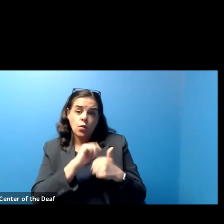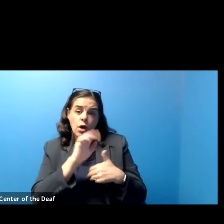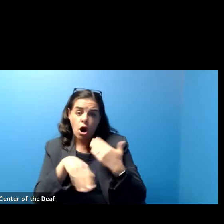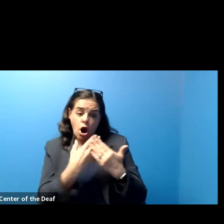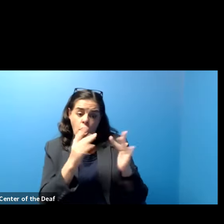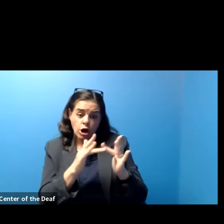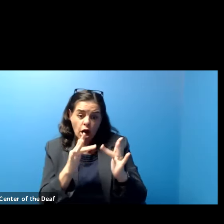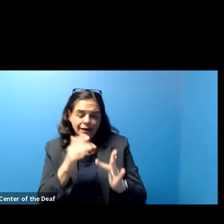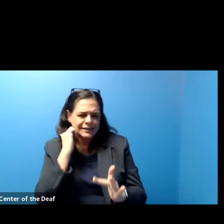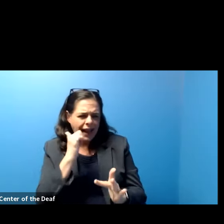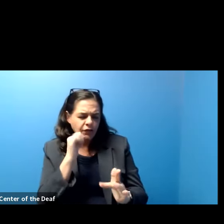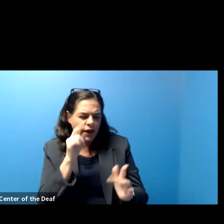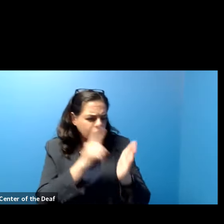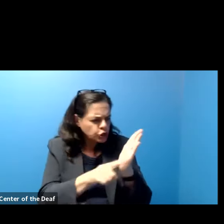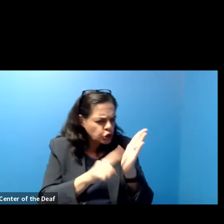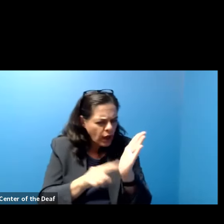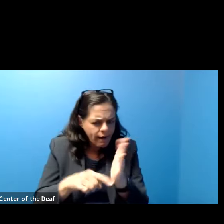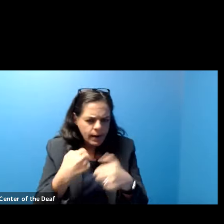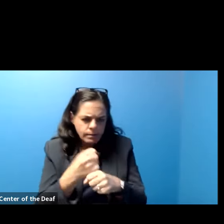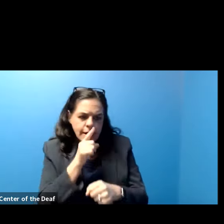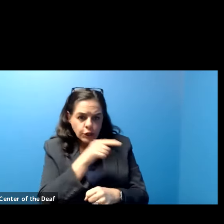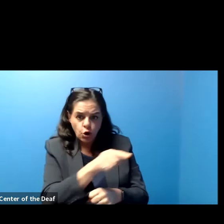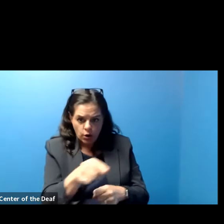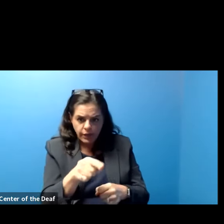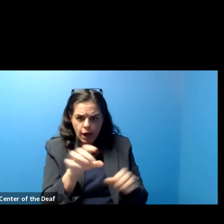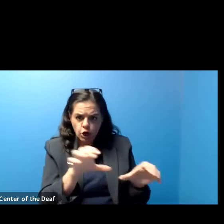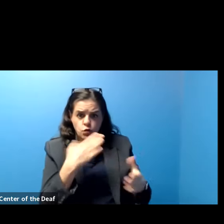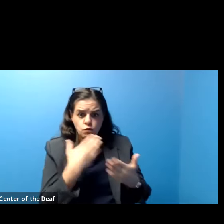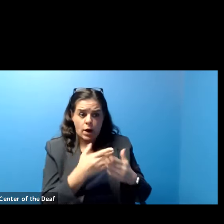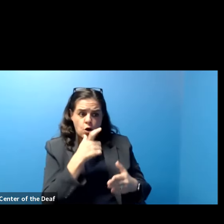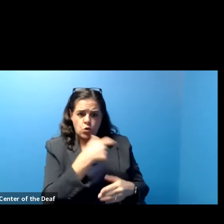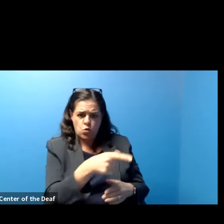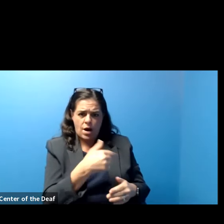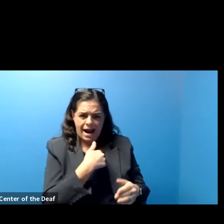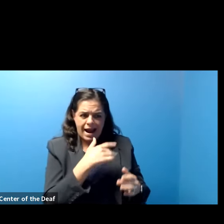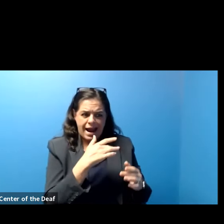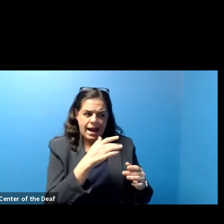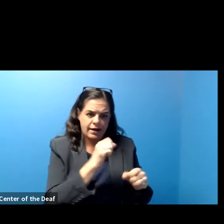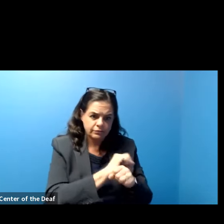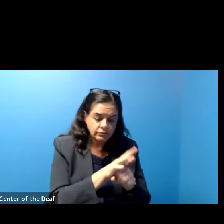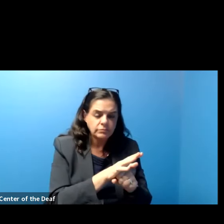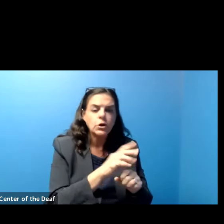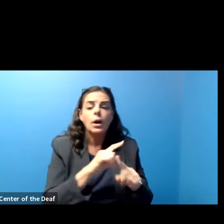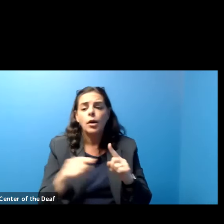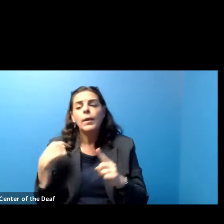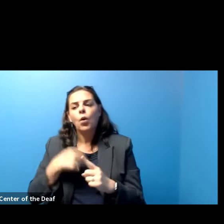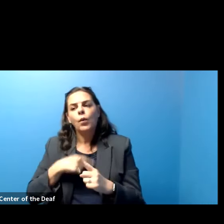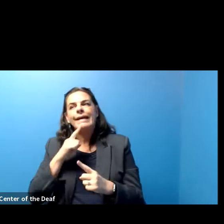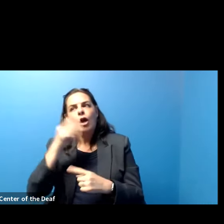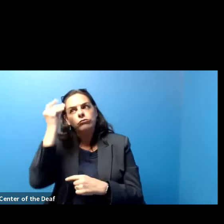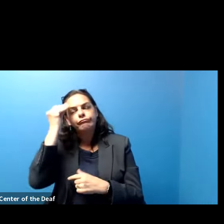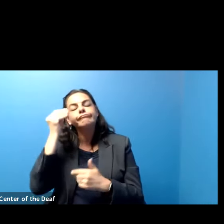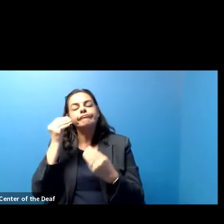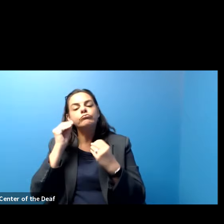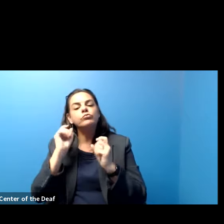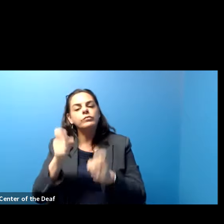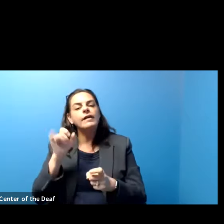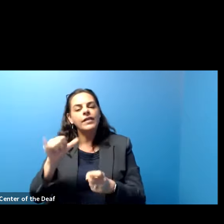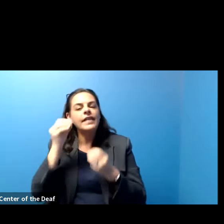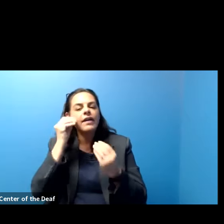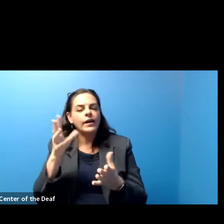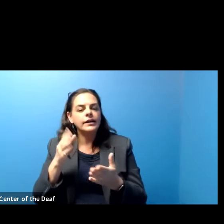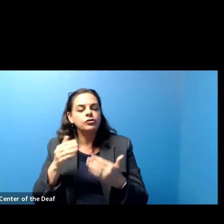every day, making sure they're doing well. But we are actually talking about providing that information moving forward. The information's